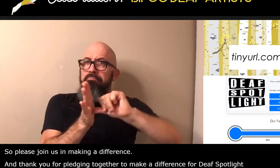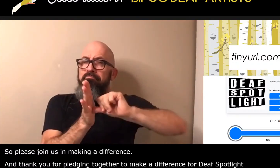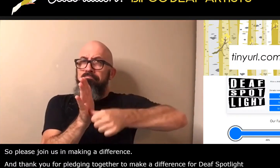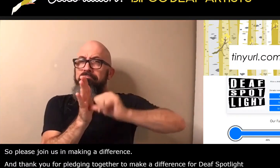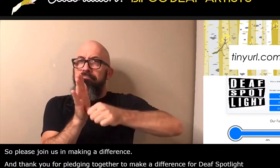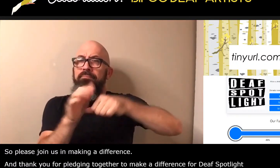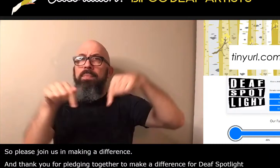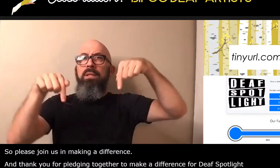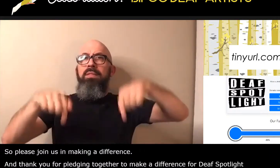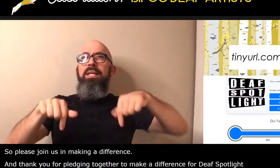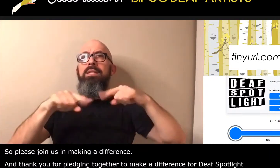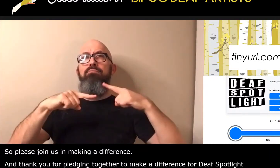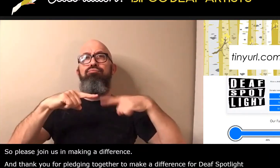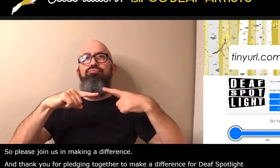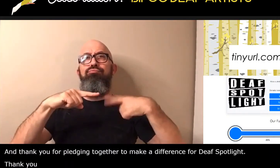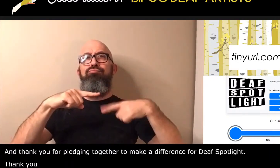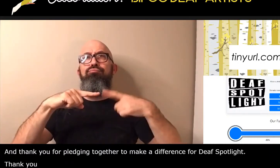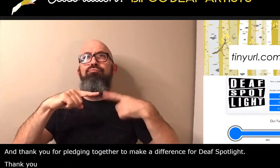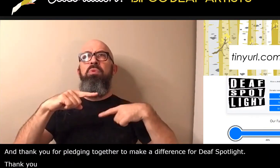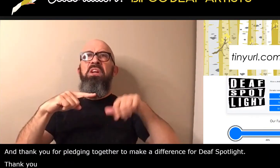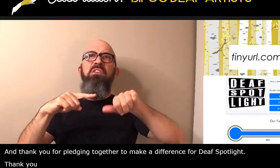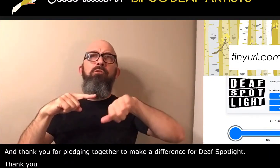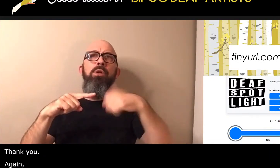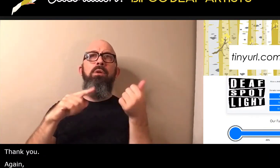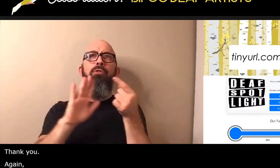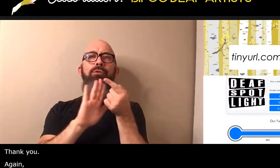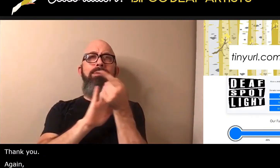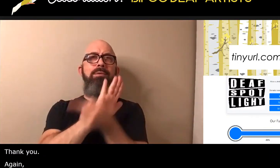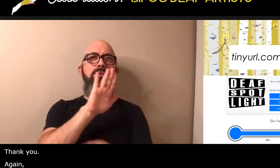Thank you. Again, I want to emphasize,